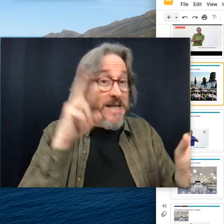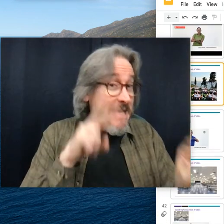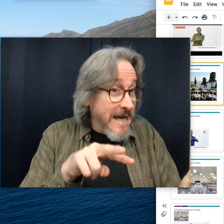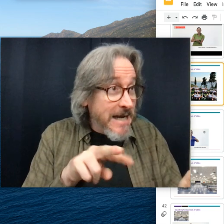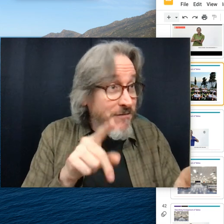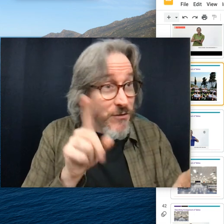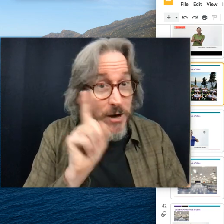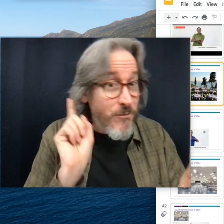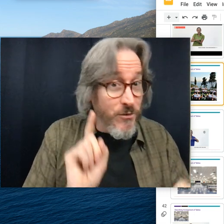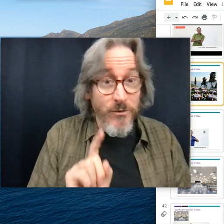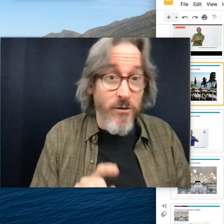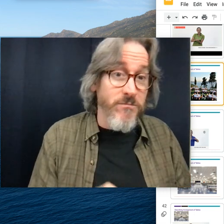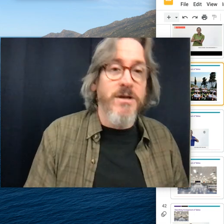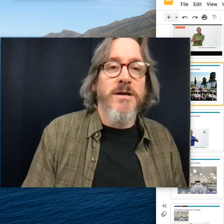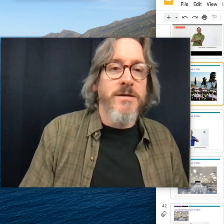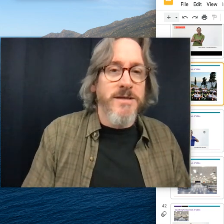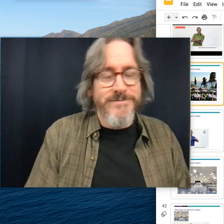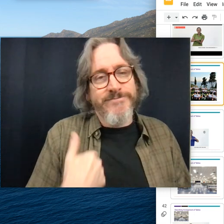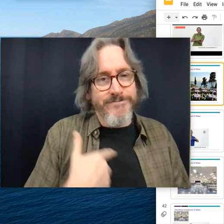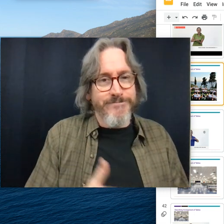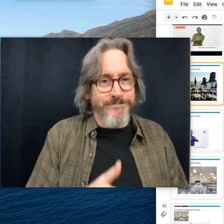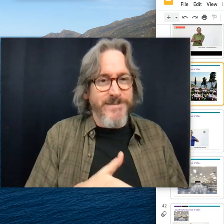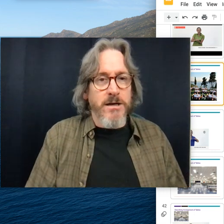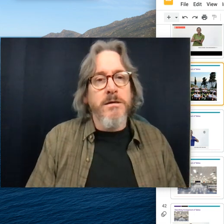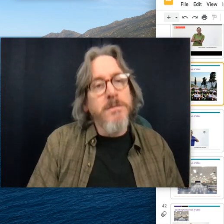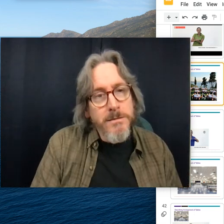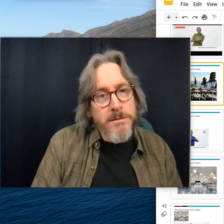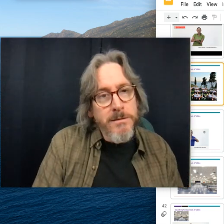I might ask you to lean in if you come through, though.